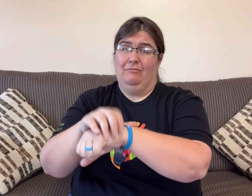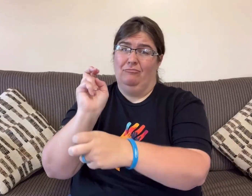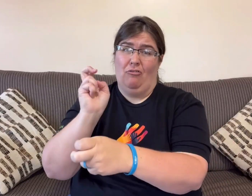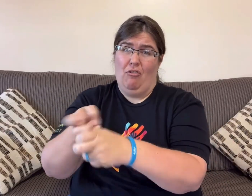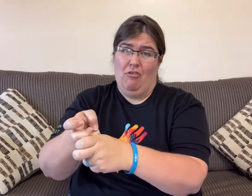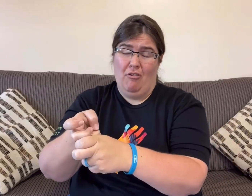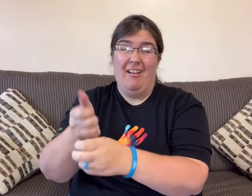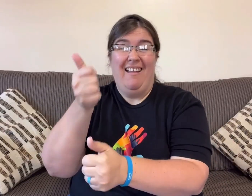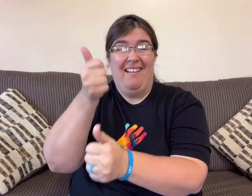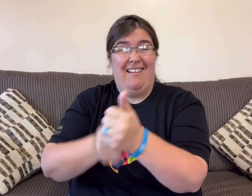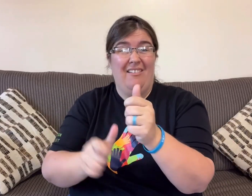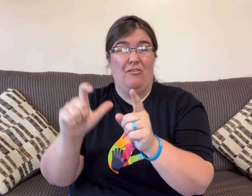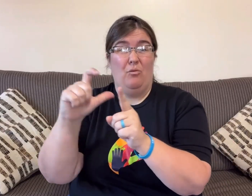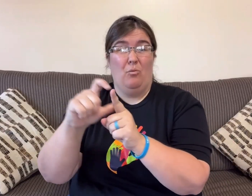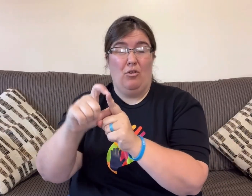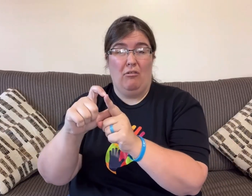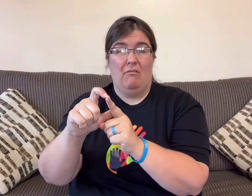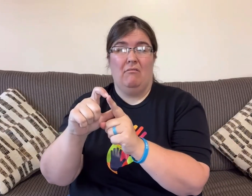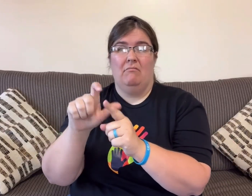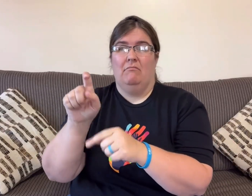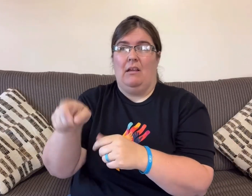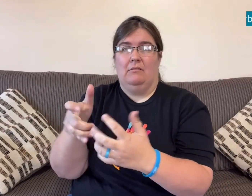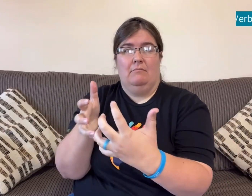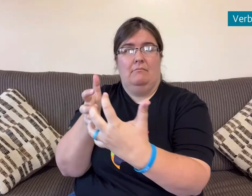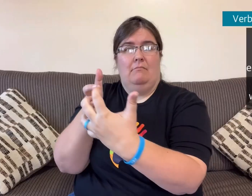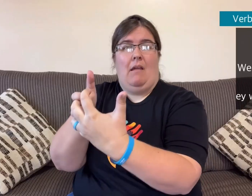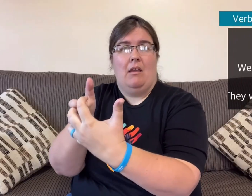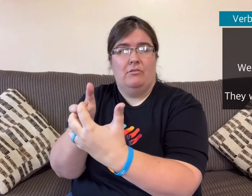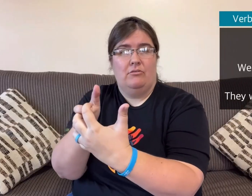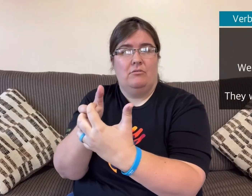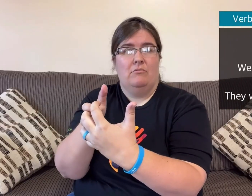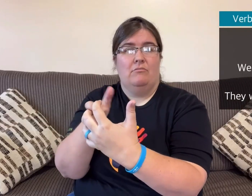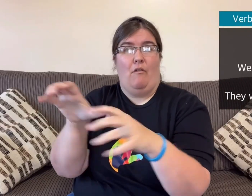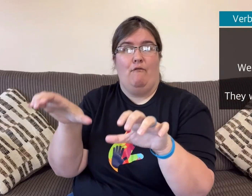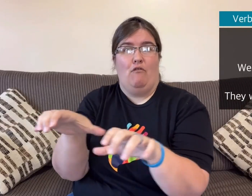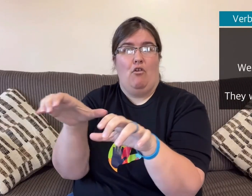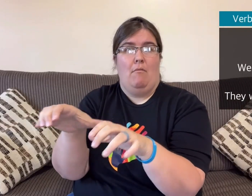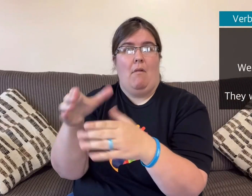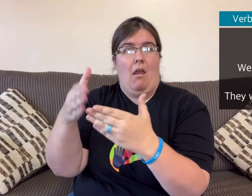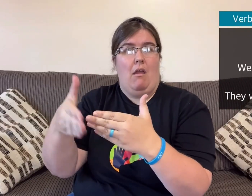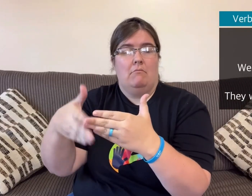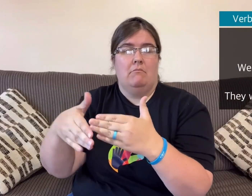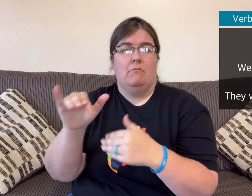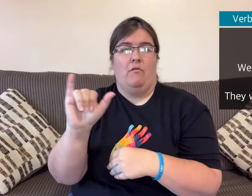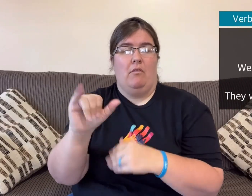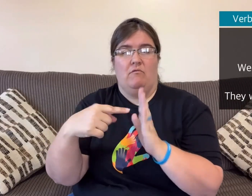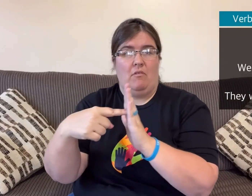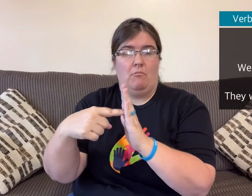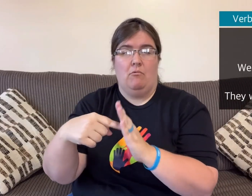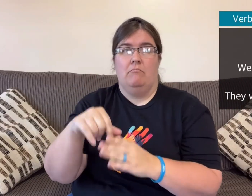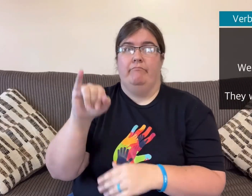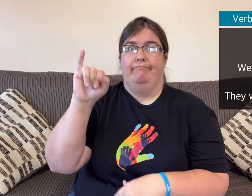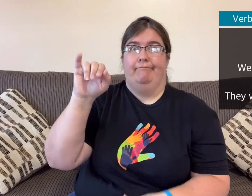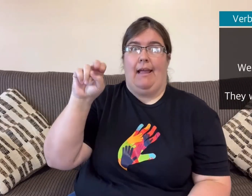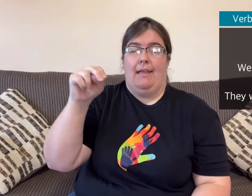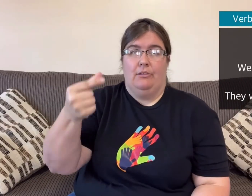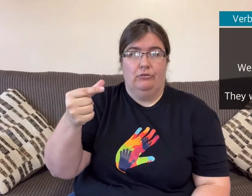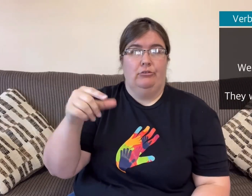English is hard because each word needs the correct verb ending. For example,